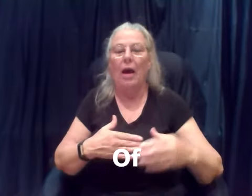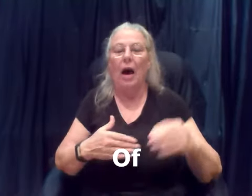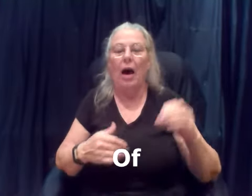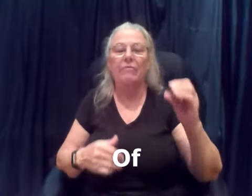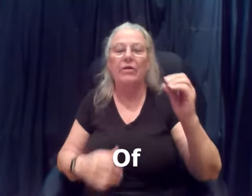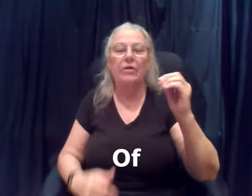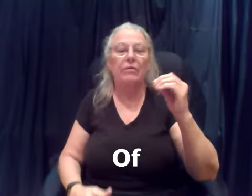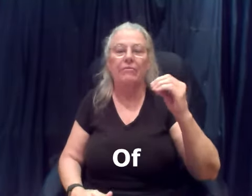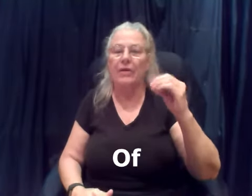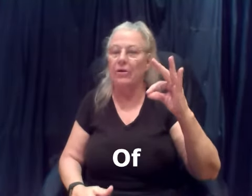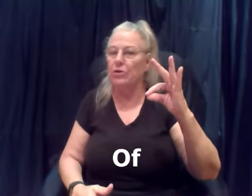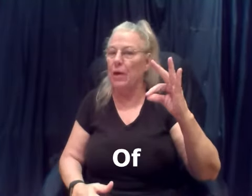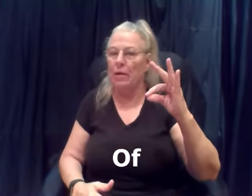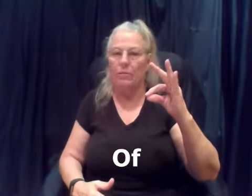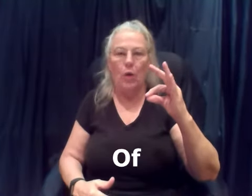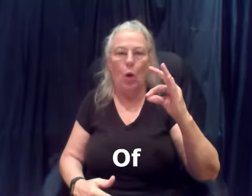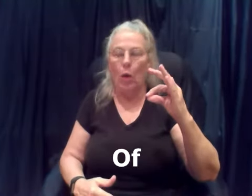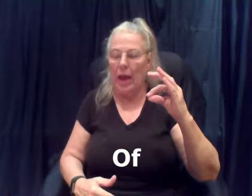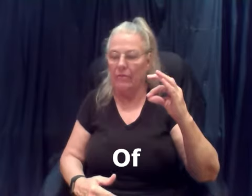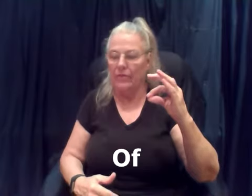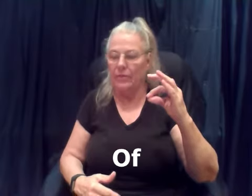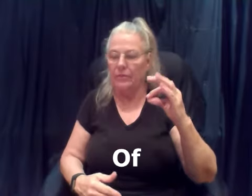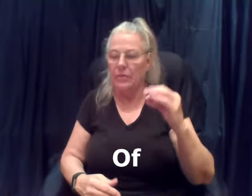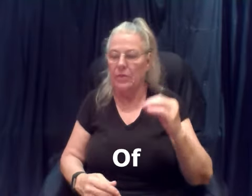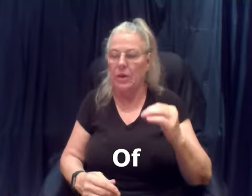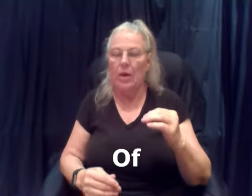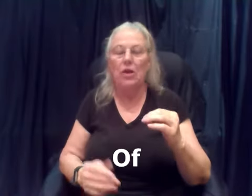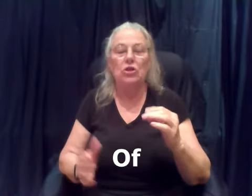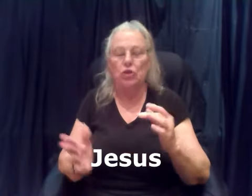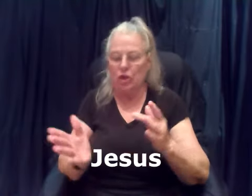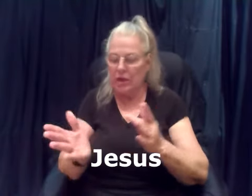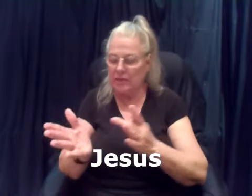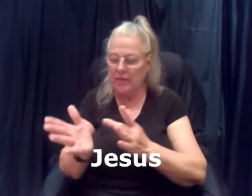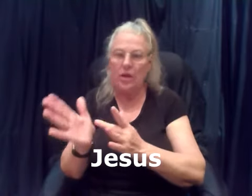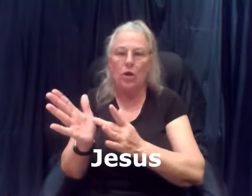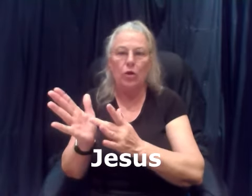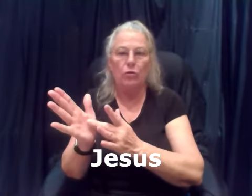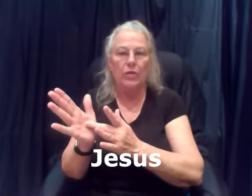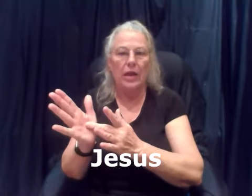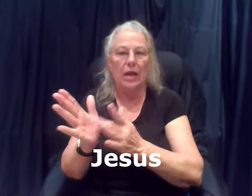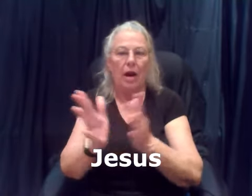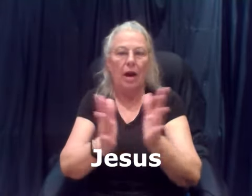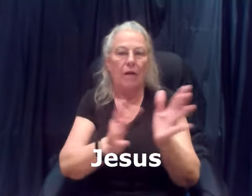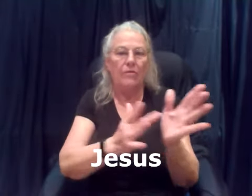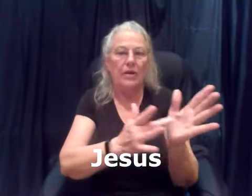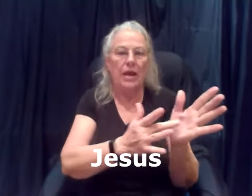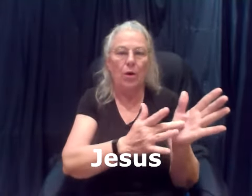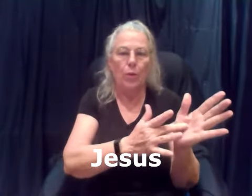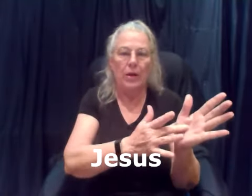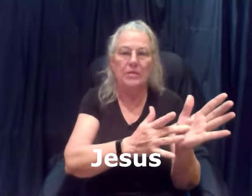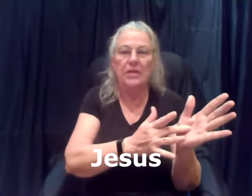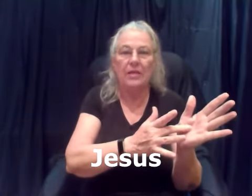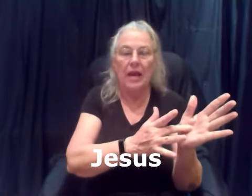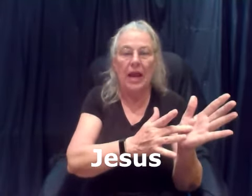Of, finger spell, O-F. Jesus, you think of the nail prints in the hands